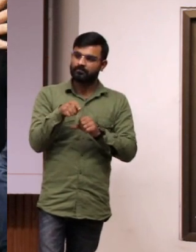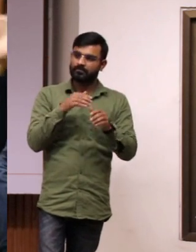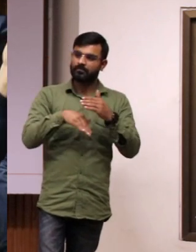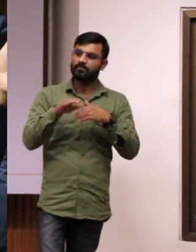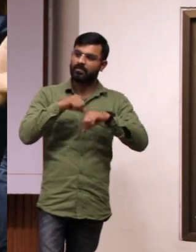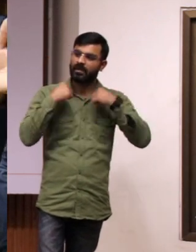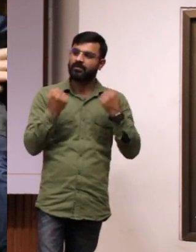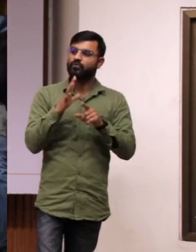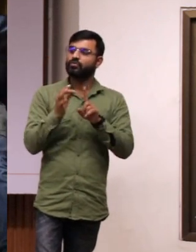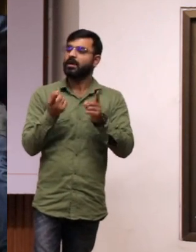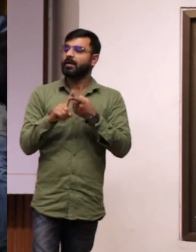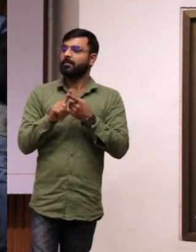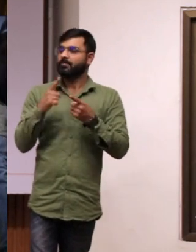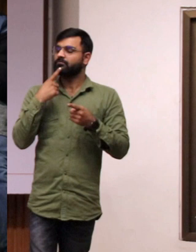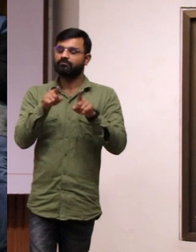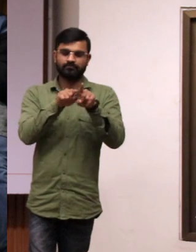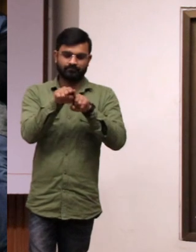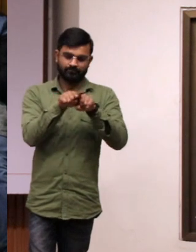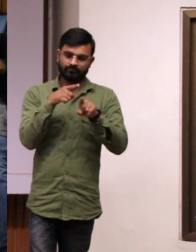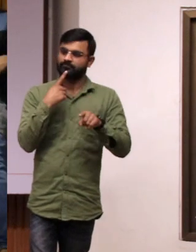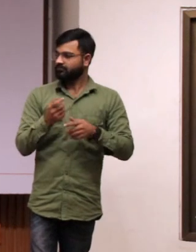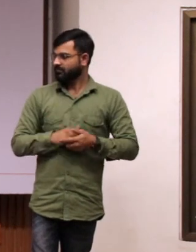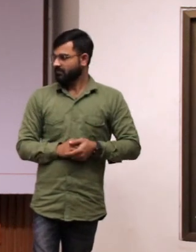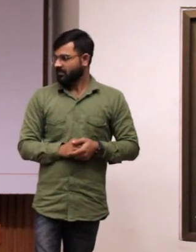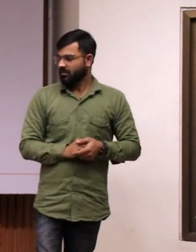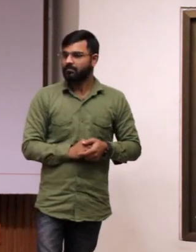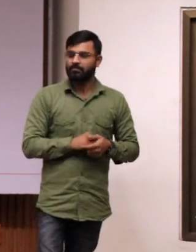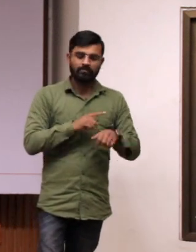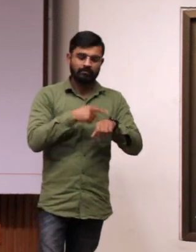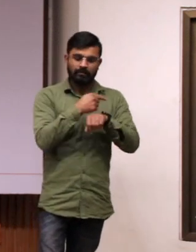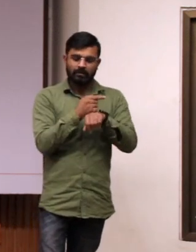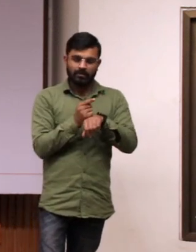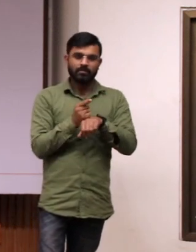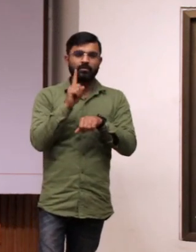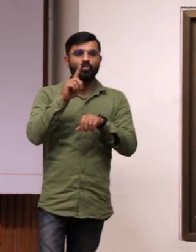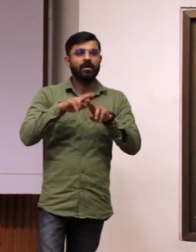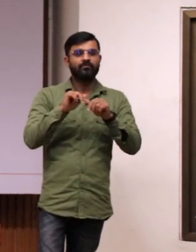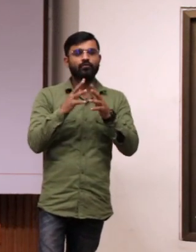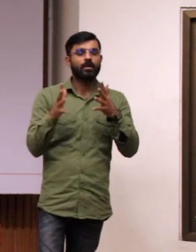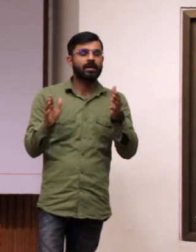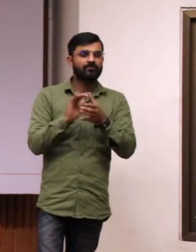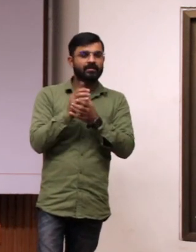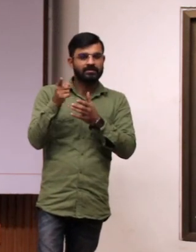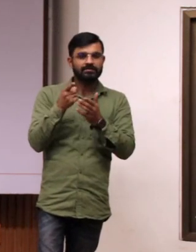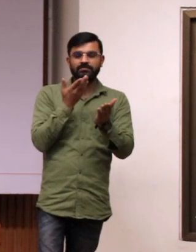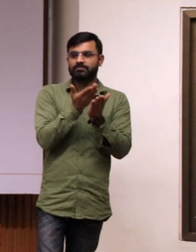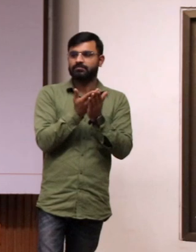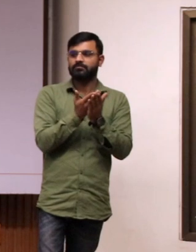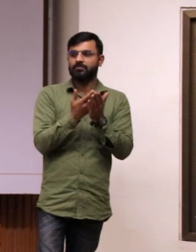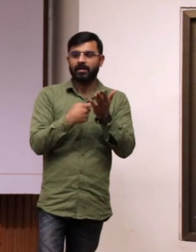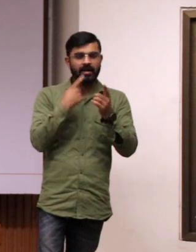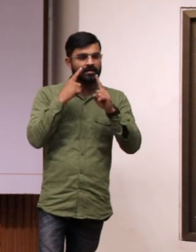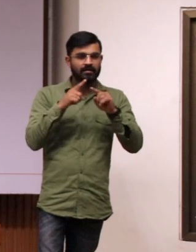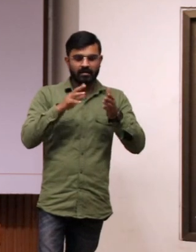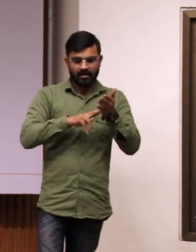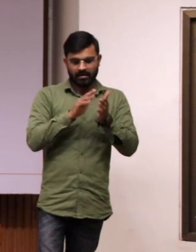compensatory afforestation has happened. I give you one example. I will take few seconds. One fellow has filed one RTI in National